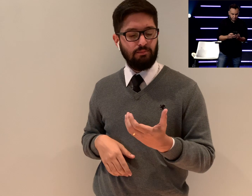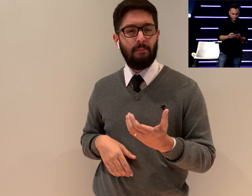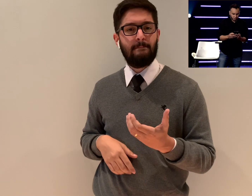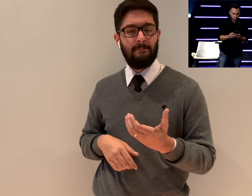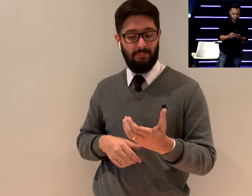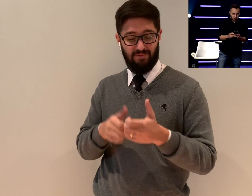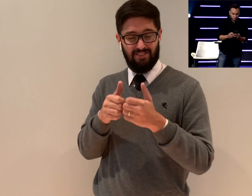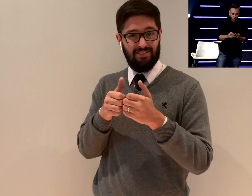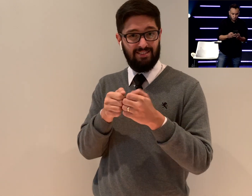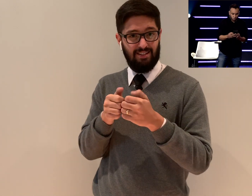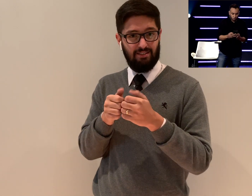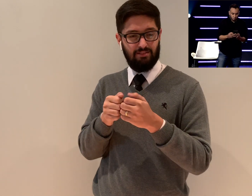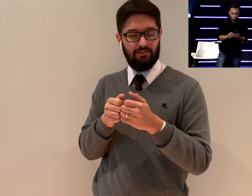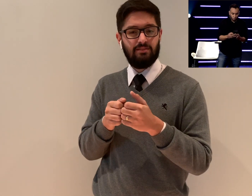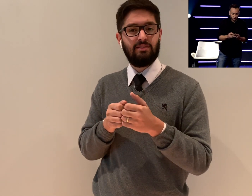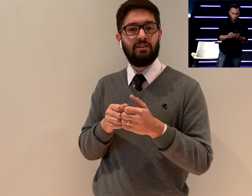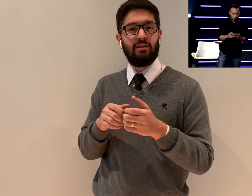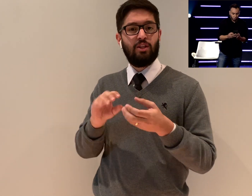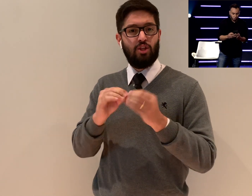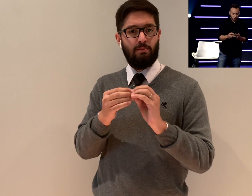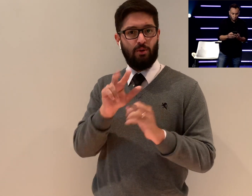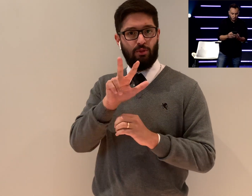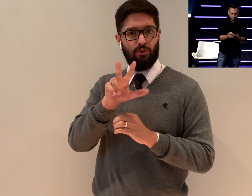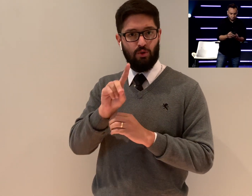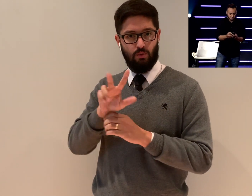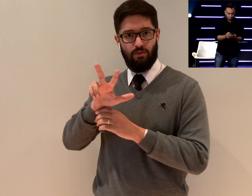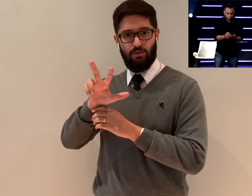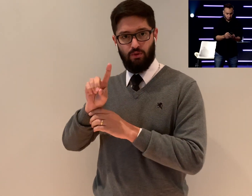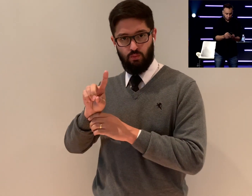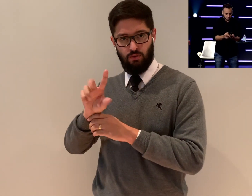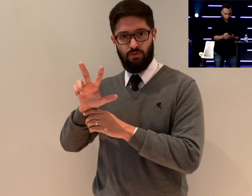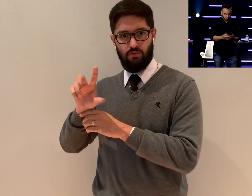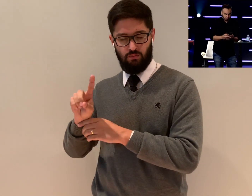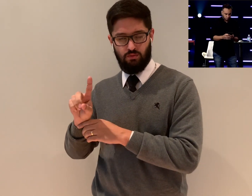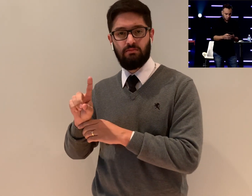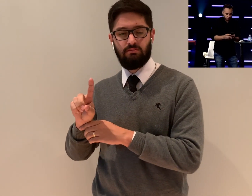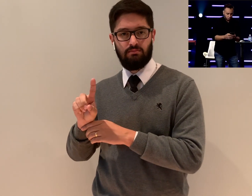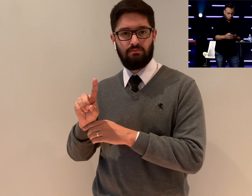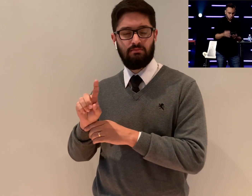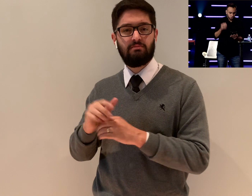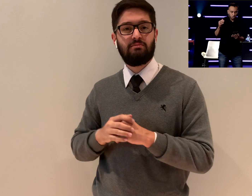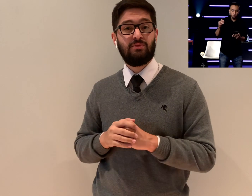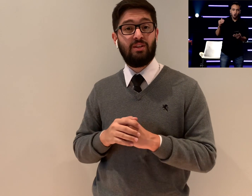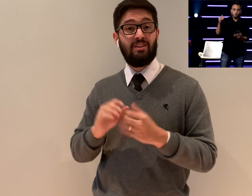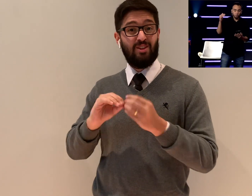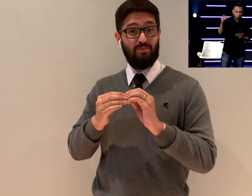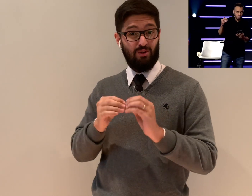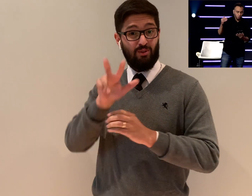you're going to text, you're going to go to number 3131. So it's